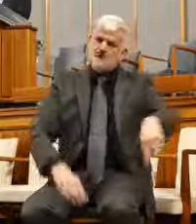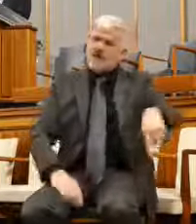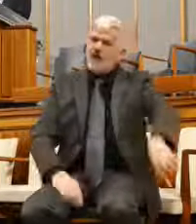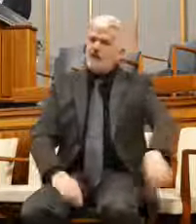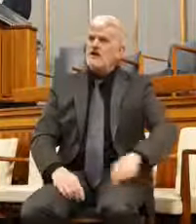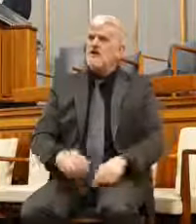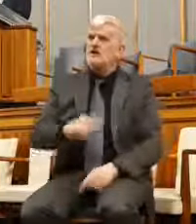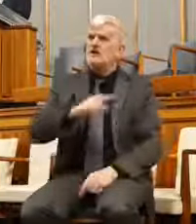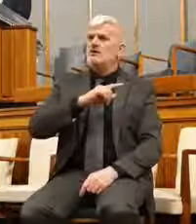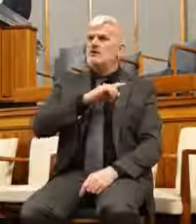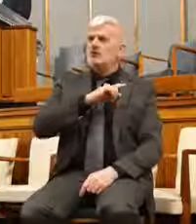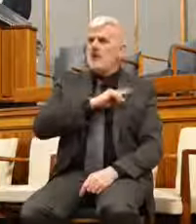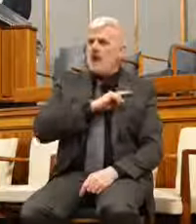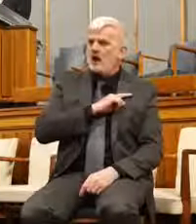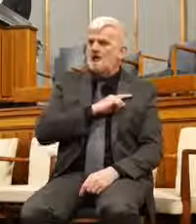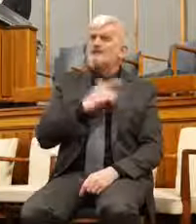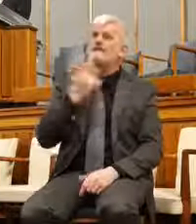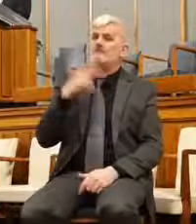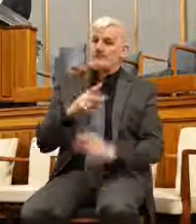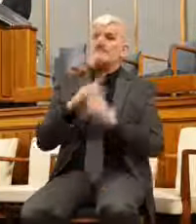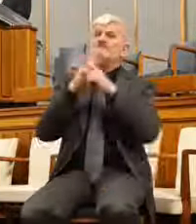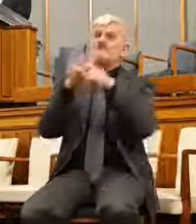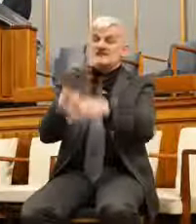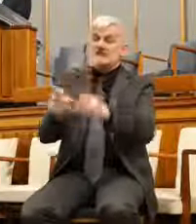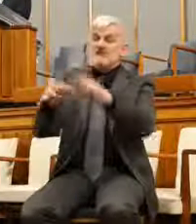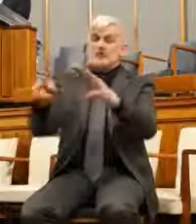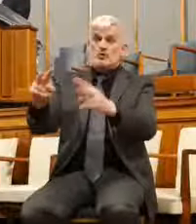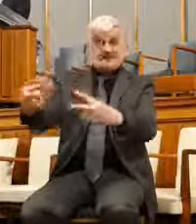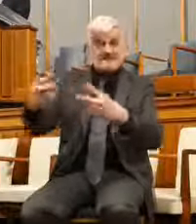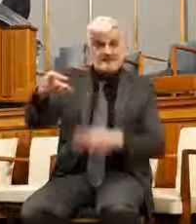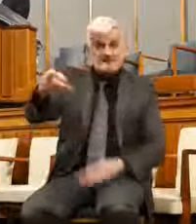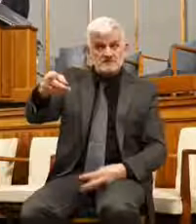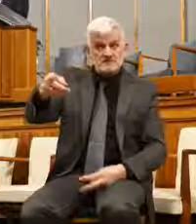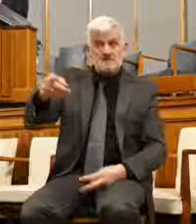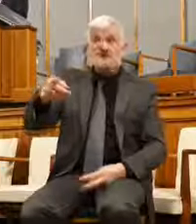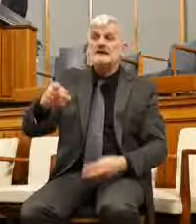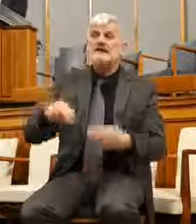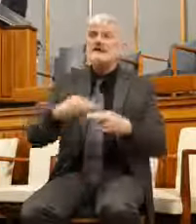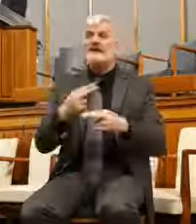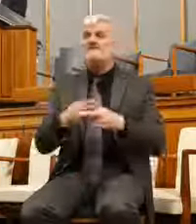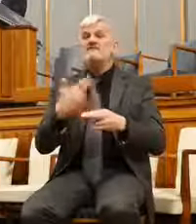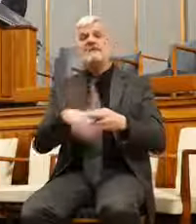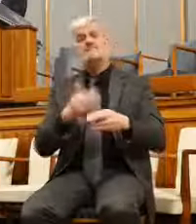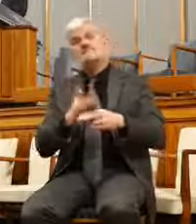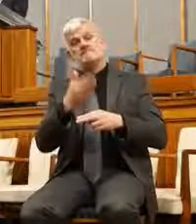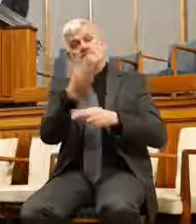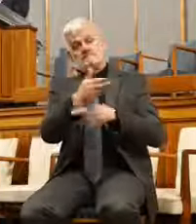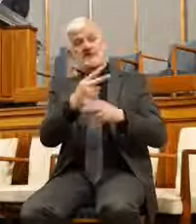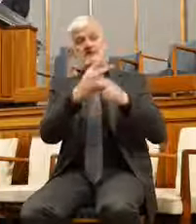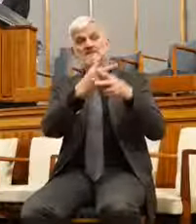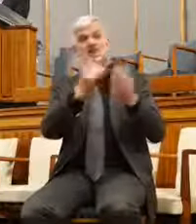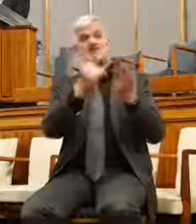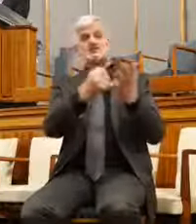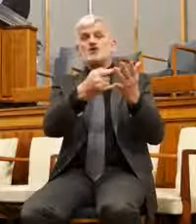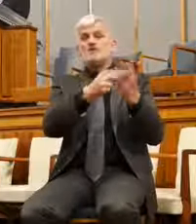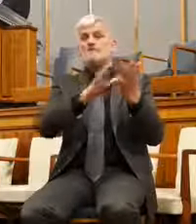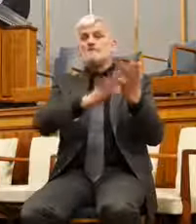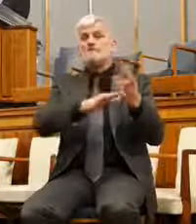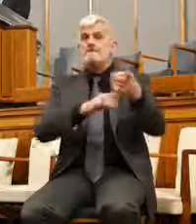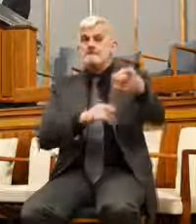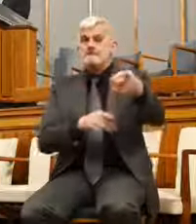mighty works which have been done in thee had been done in Sodom, it would have remained until this